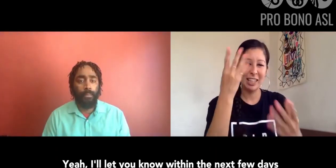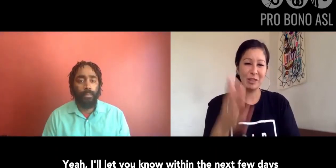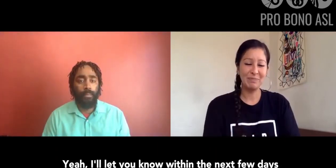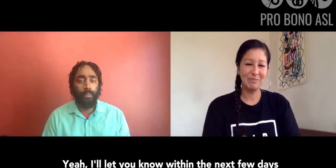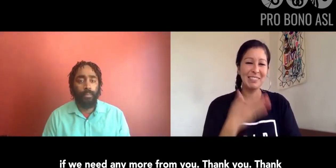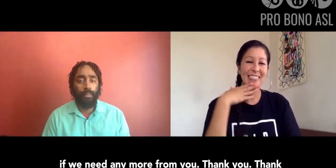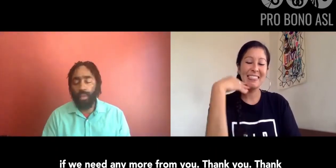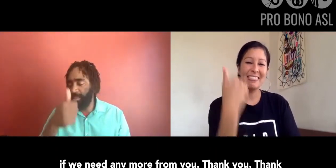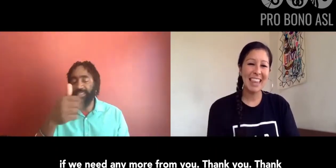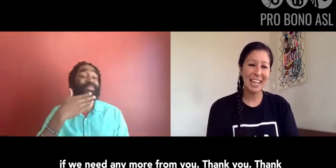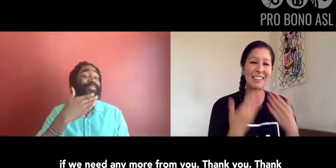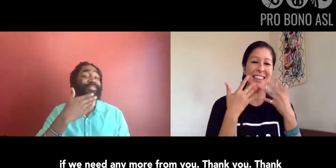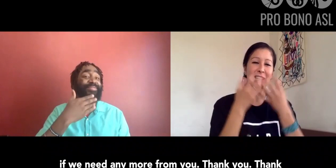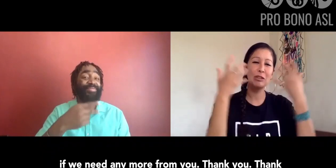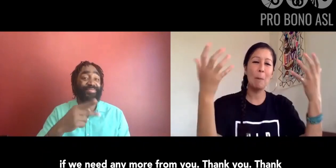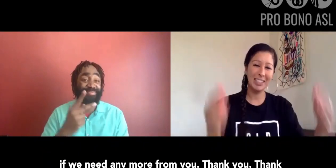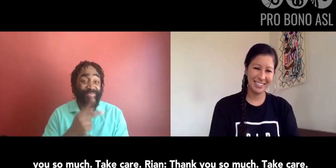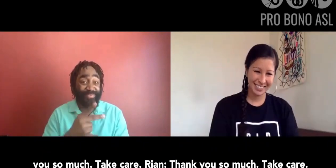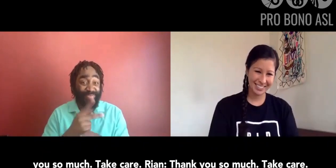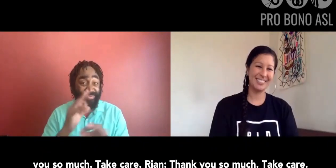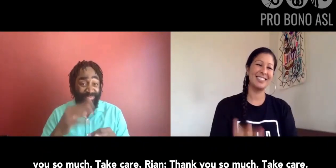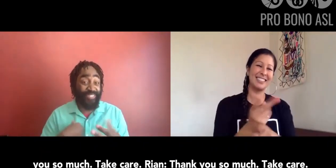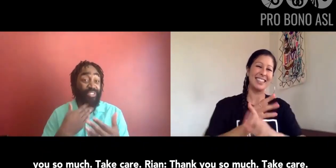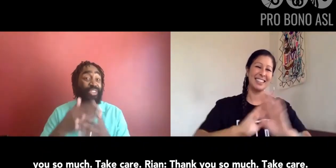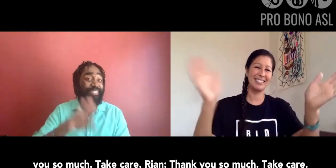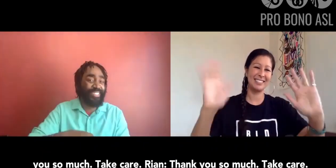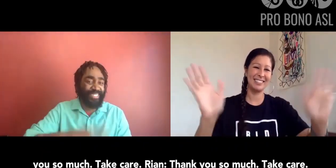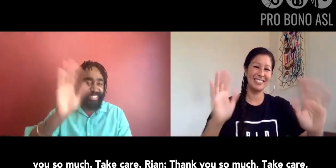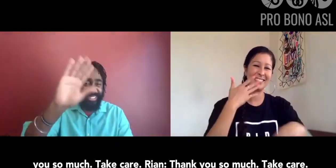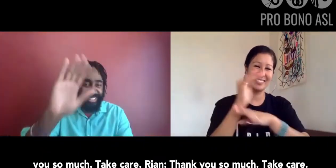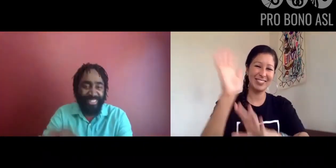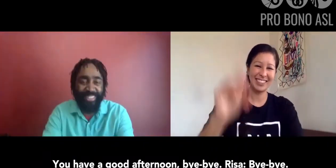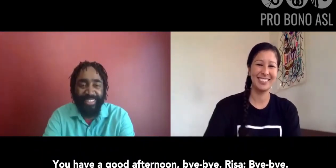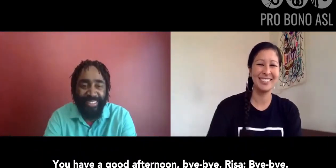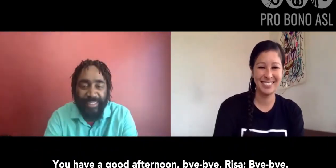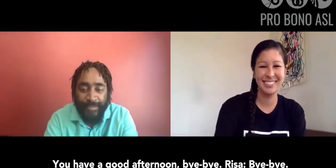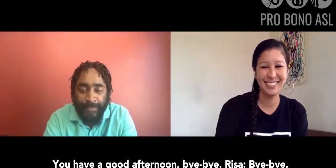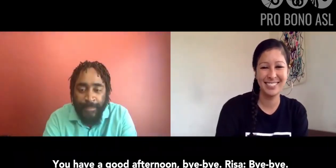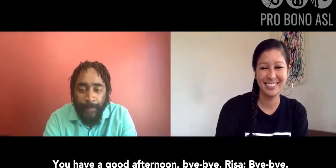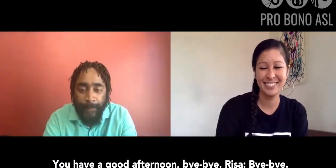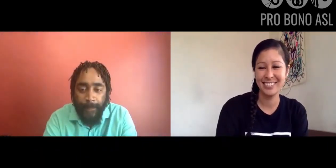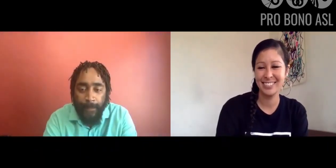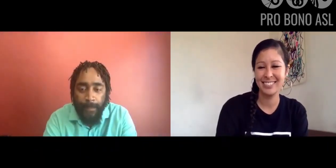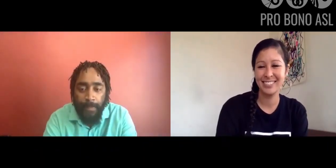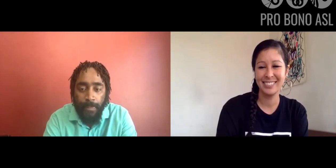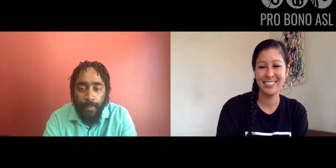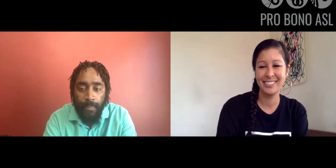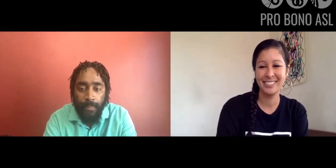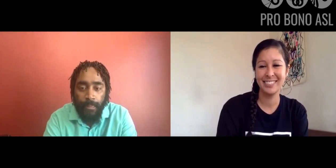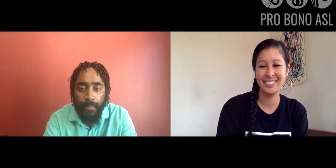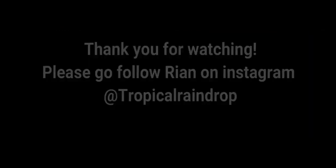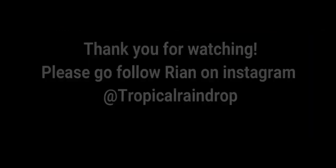know within the next few days if we need any more from you. Thank you. Thank you so much. Take care. Thank you so much. Take care. Have a good afternoon. Bye-bye. Bye-bye.